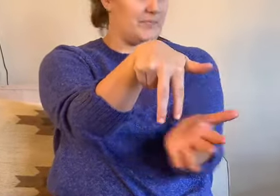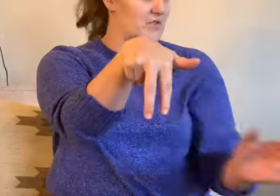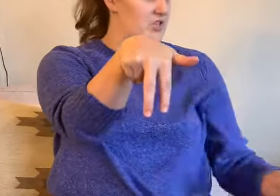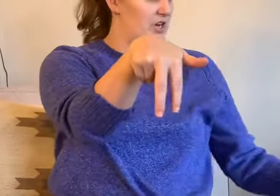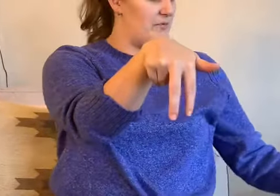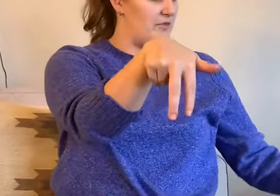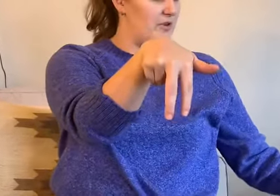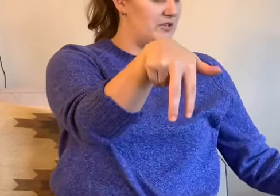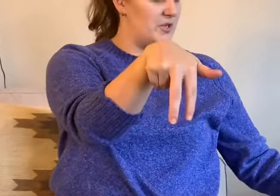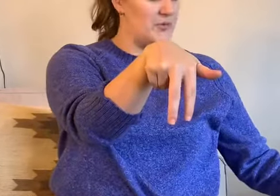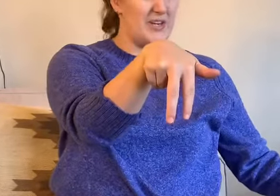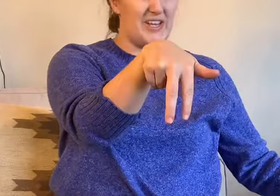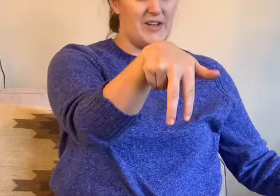Turn it up for you so you can really hear it.